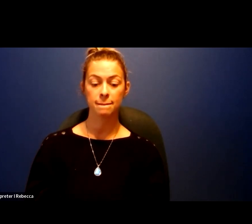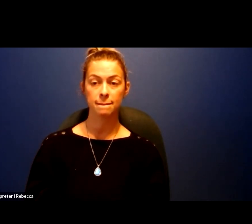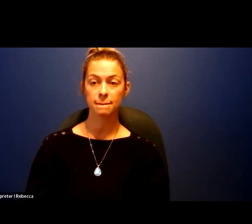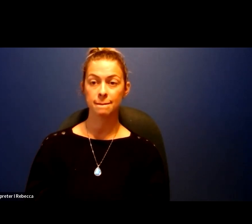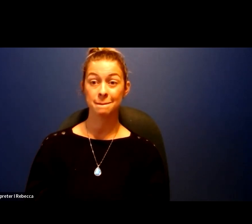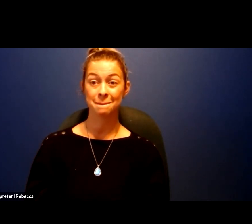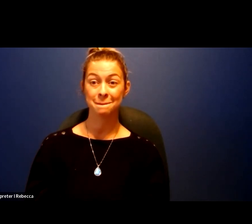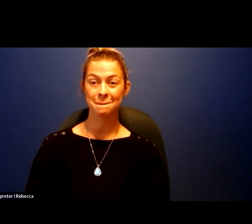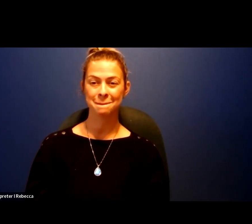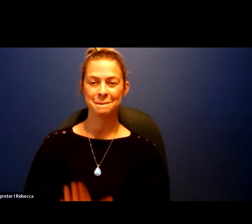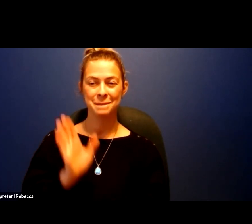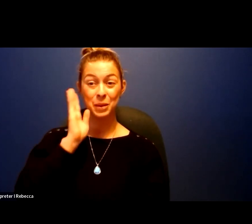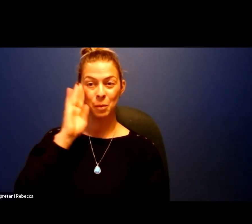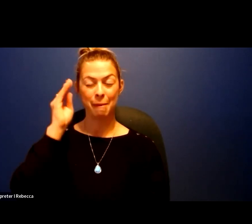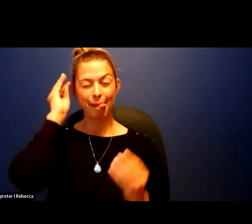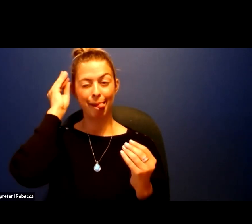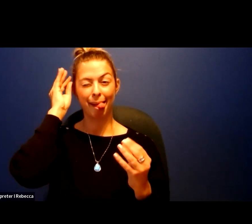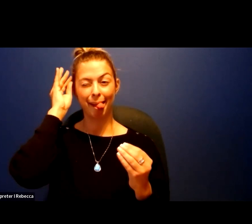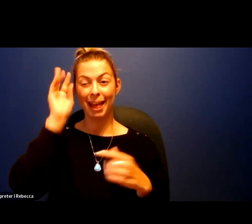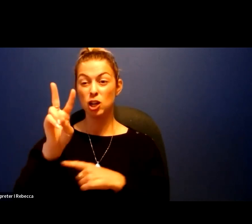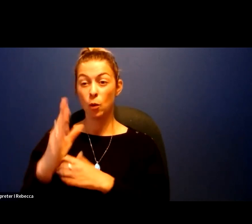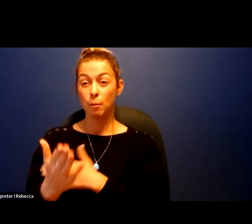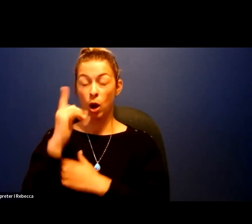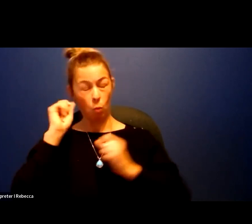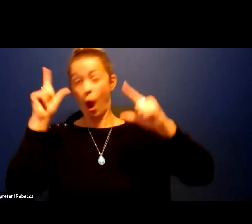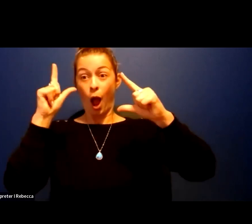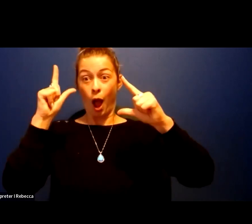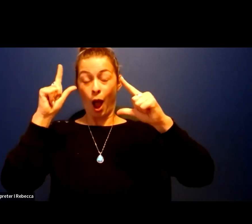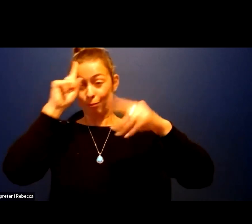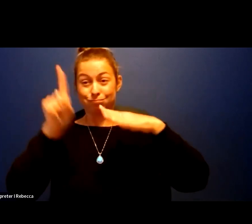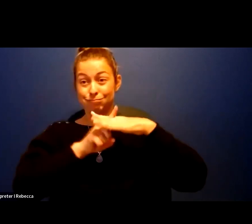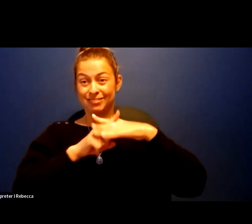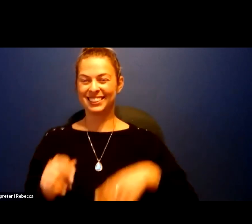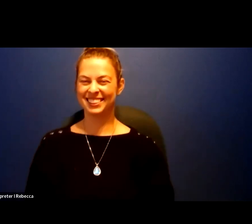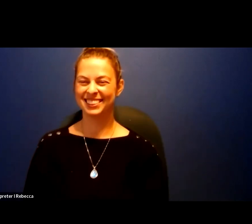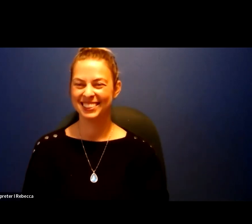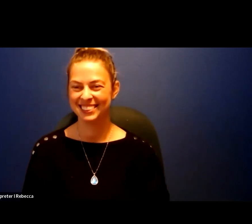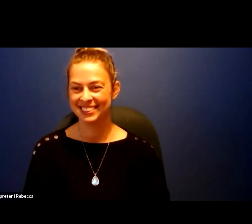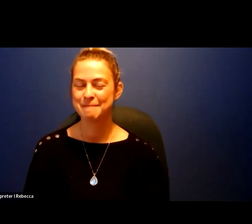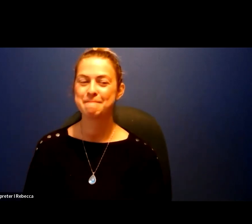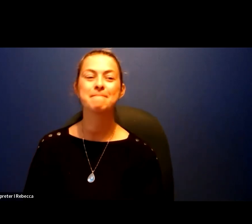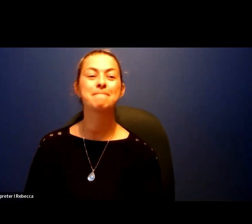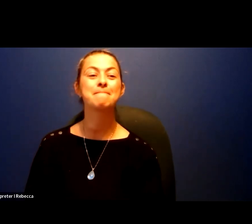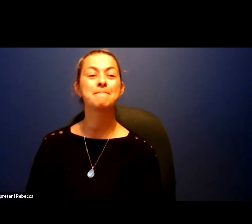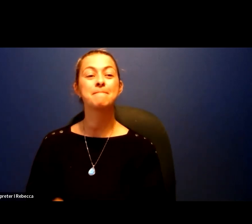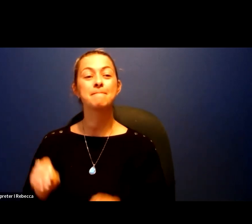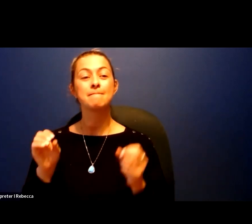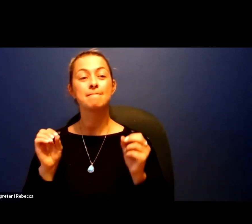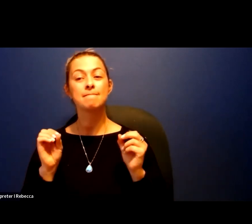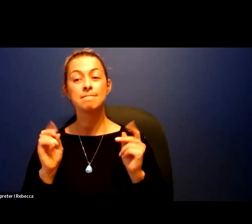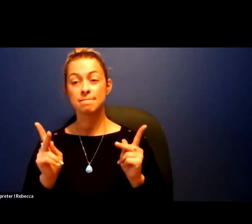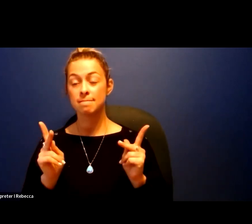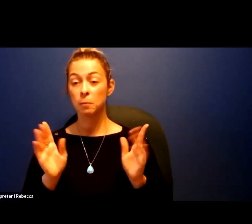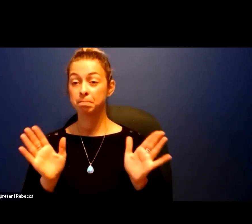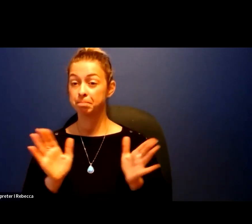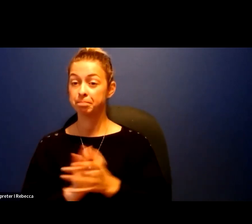You're all going to be thinking about it at 2 a.m. Something's going to come to mind. Okay, well, first of all,